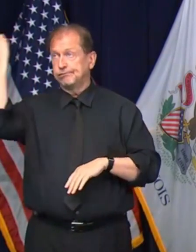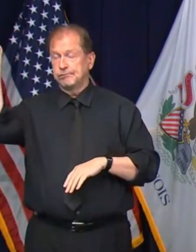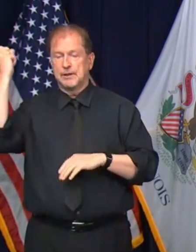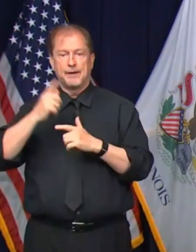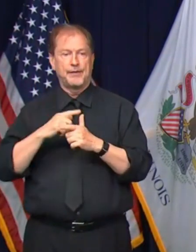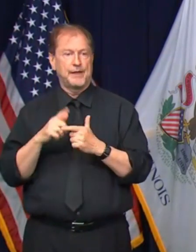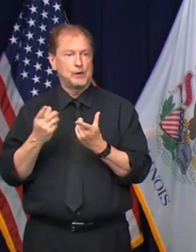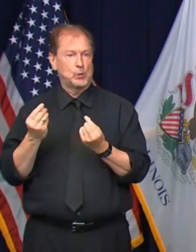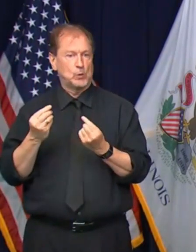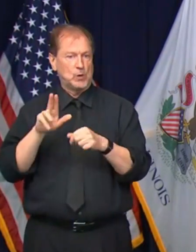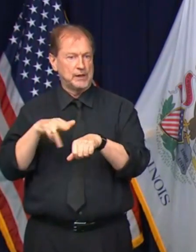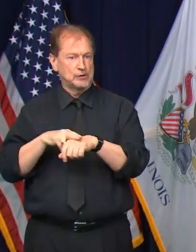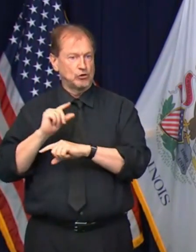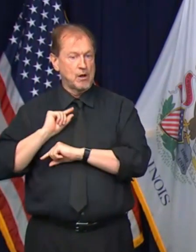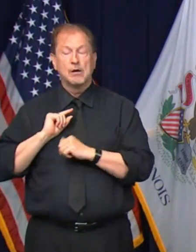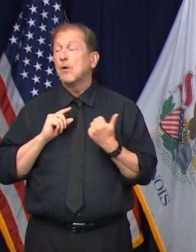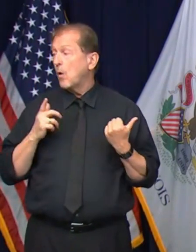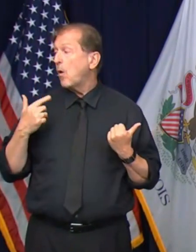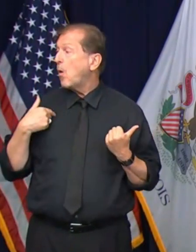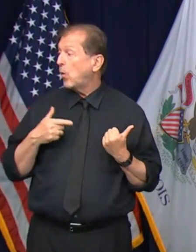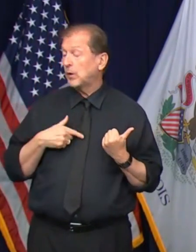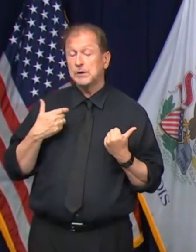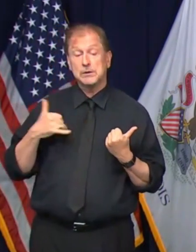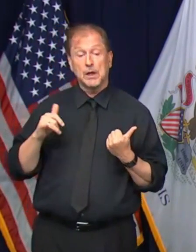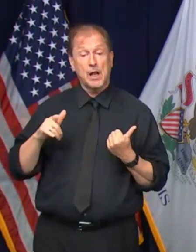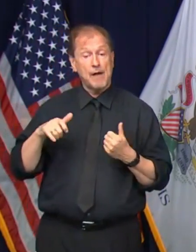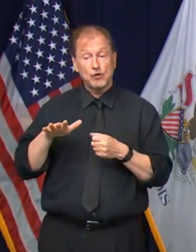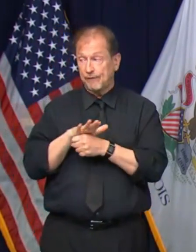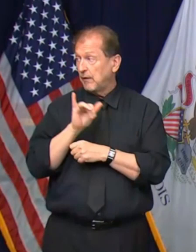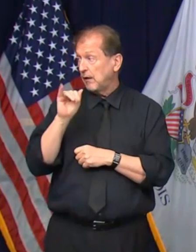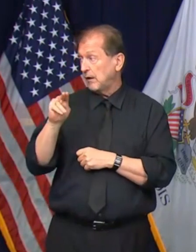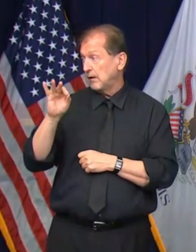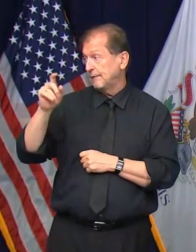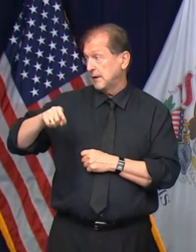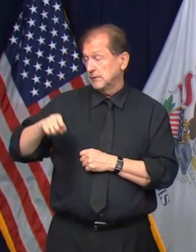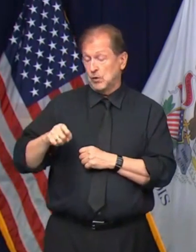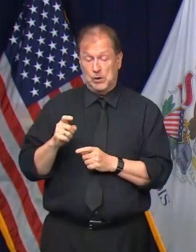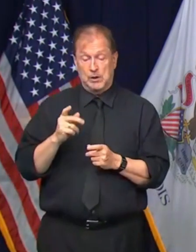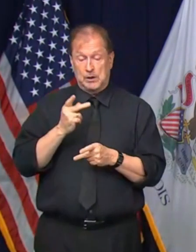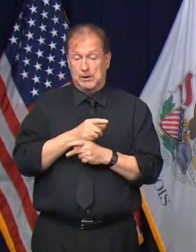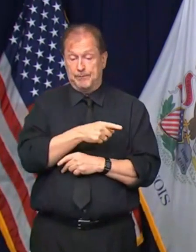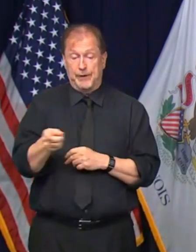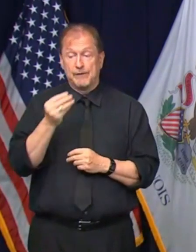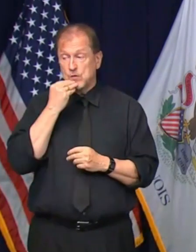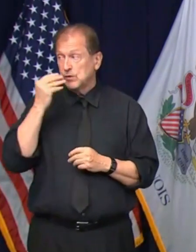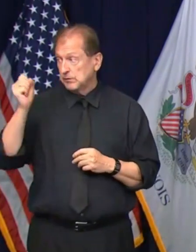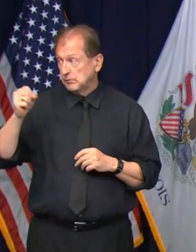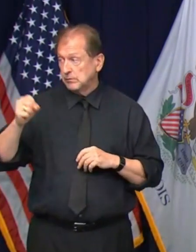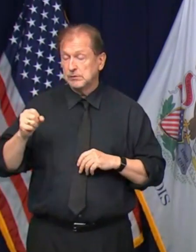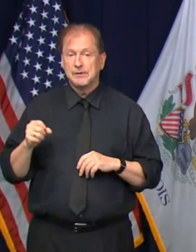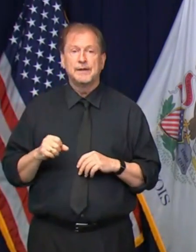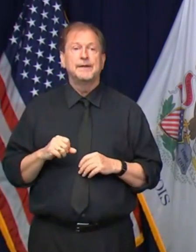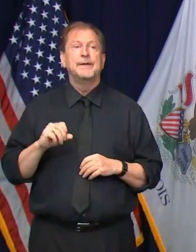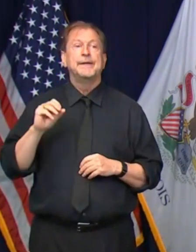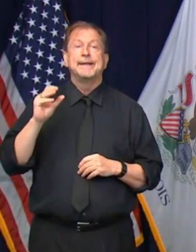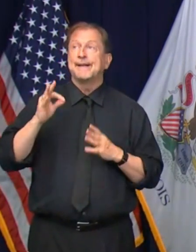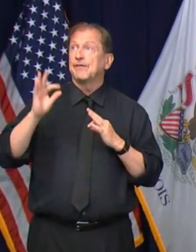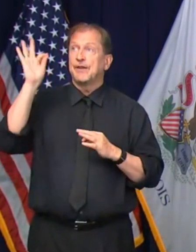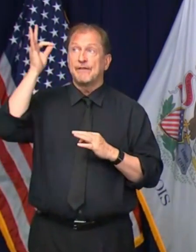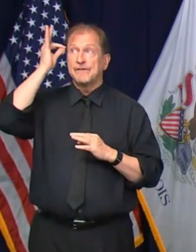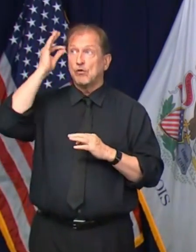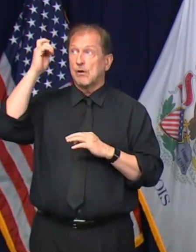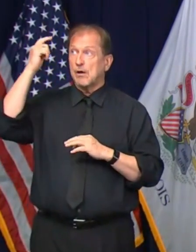need to make those deliveries. We're gonna need to make fill in what we need to. If the federal government is not going to help out